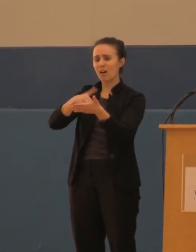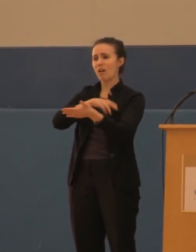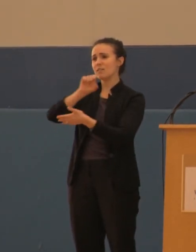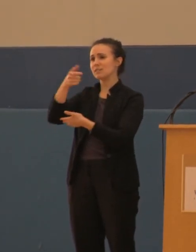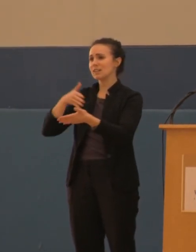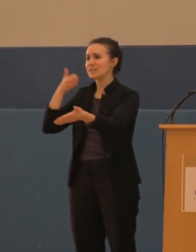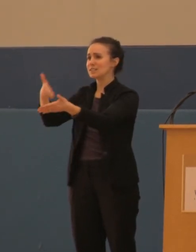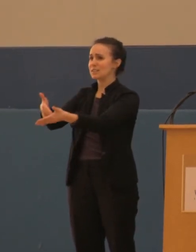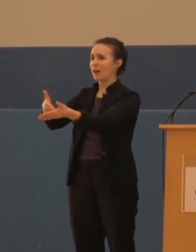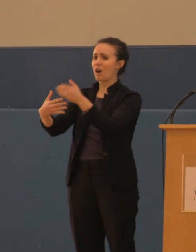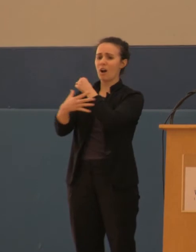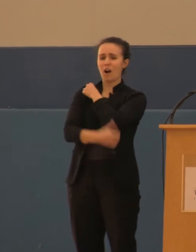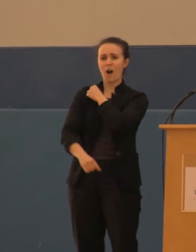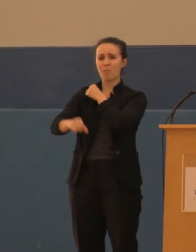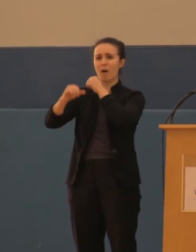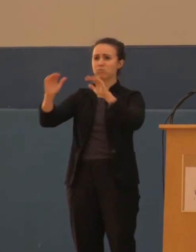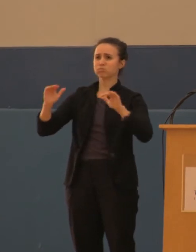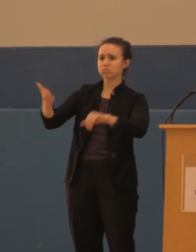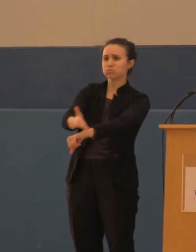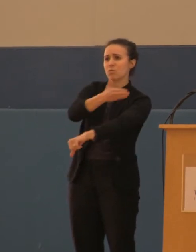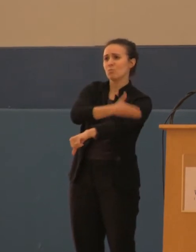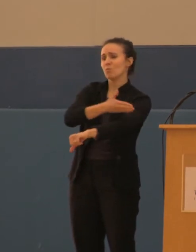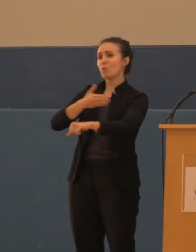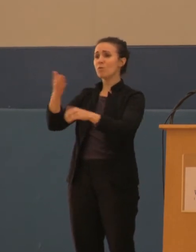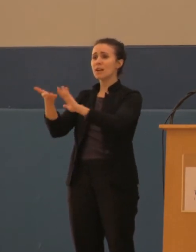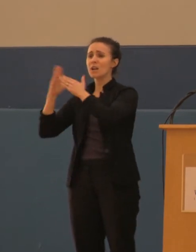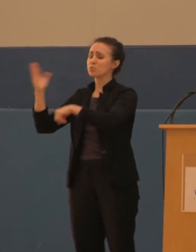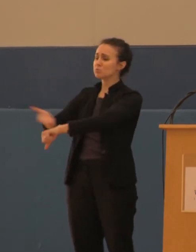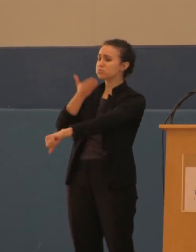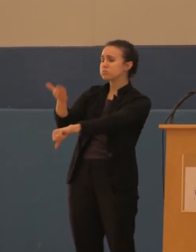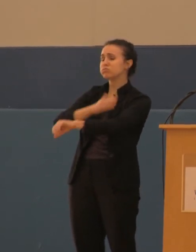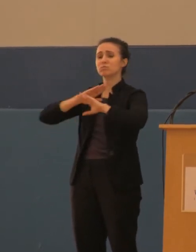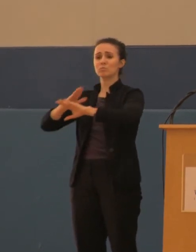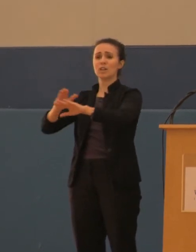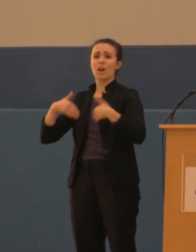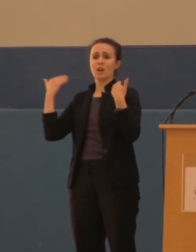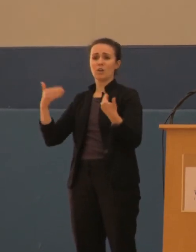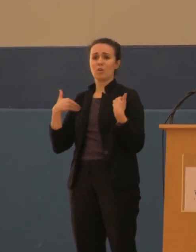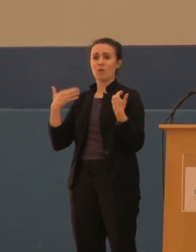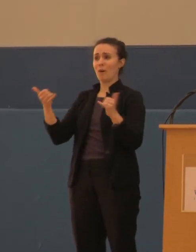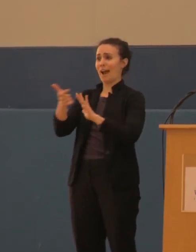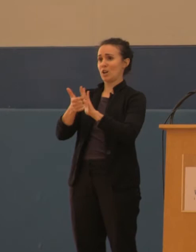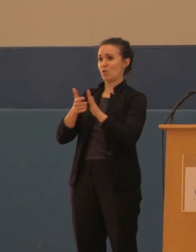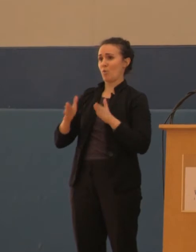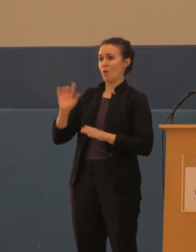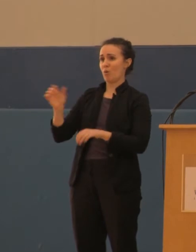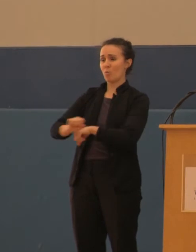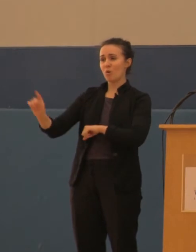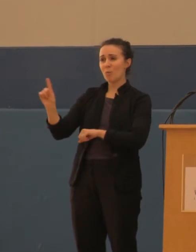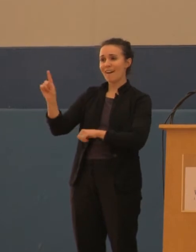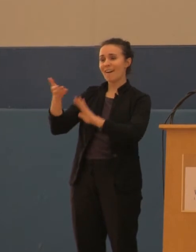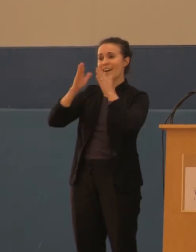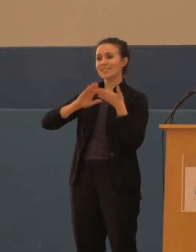poverty, rejuvenate neighborhoods, and protect our youth. She currently is an attorney in the city of Syracuse. I give